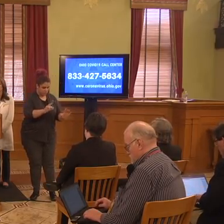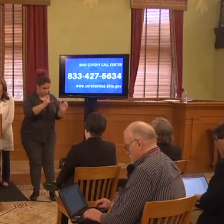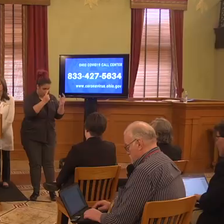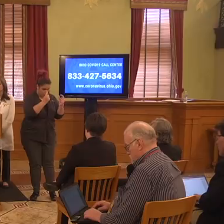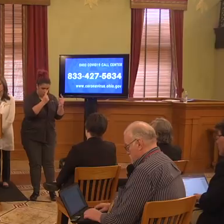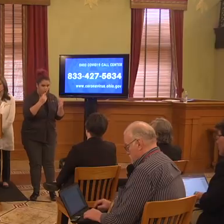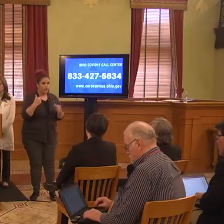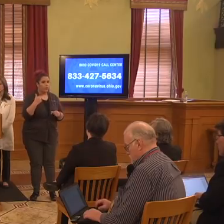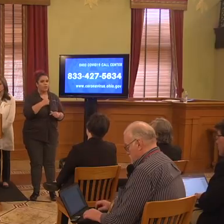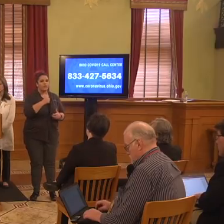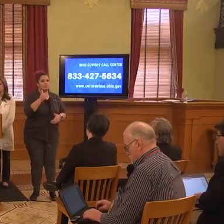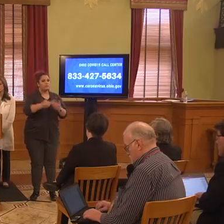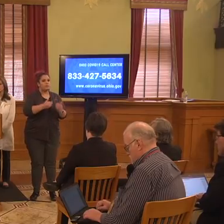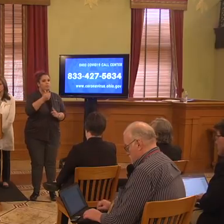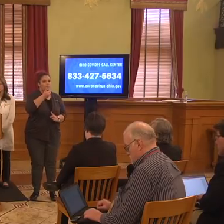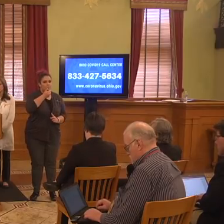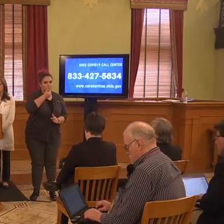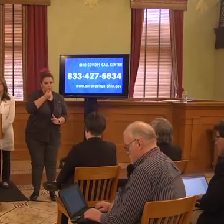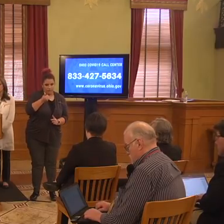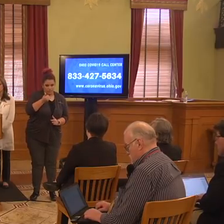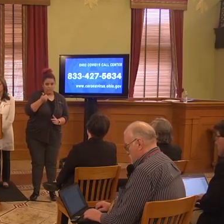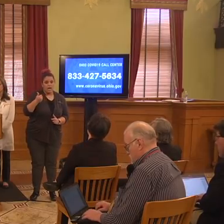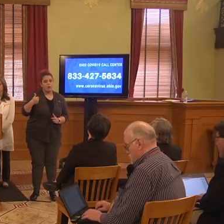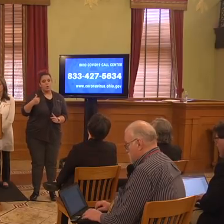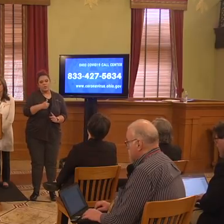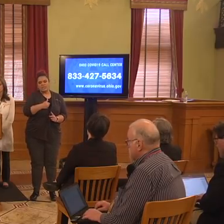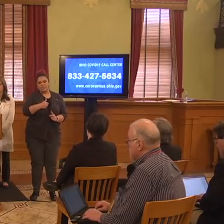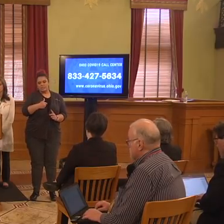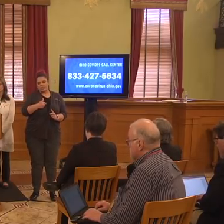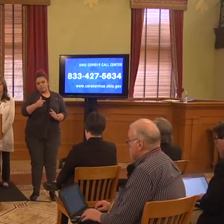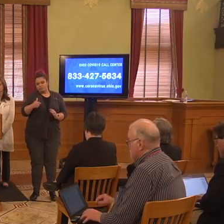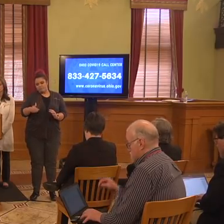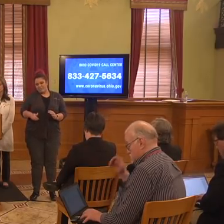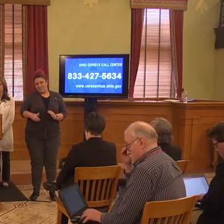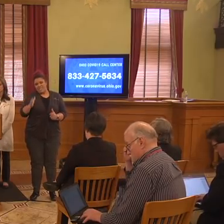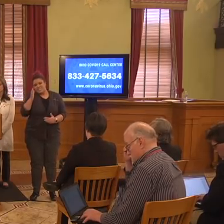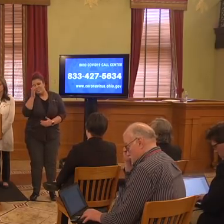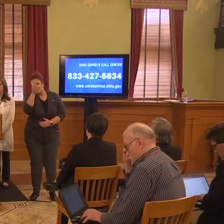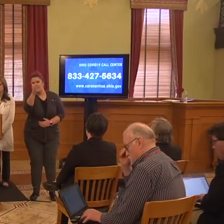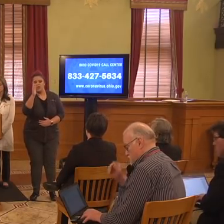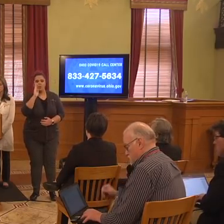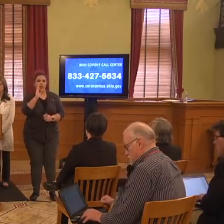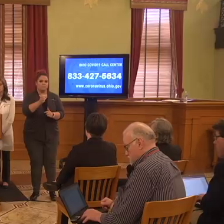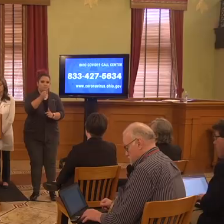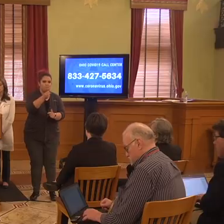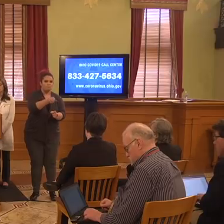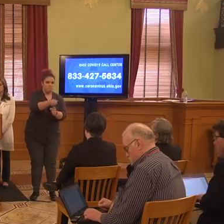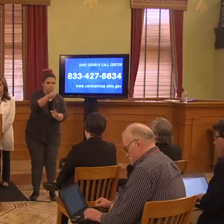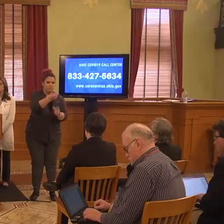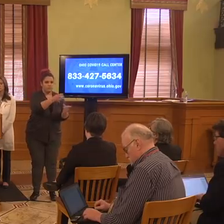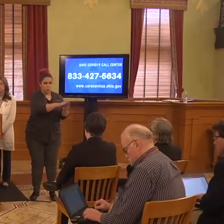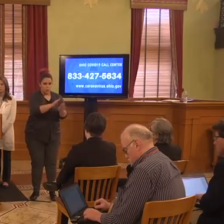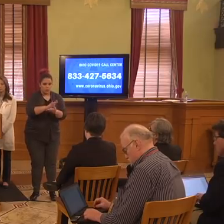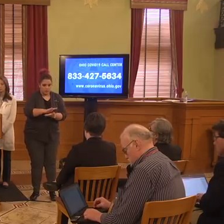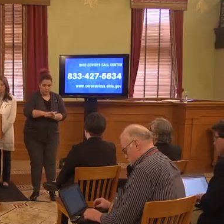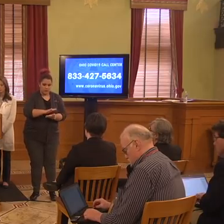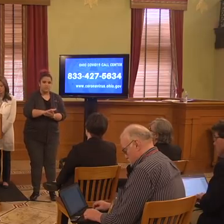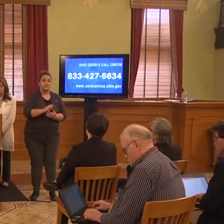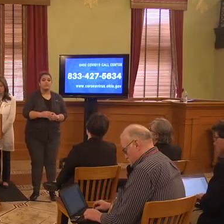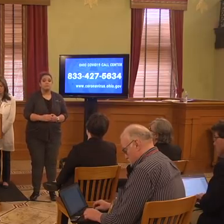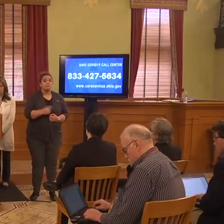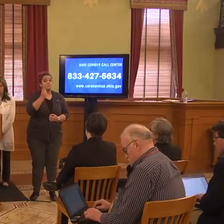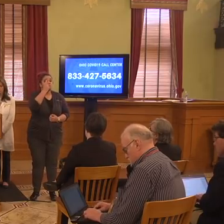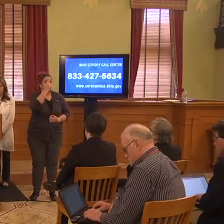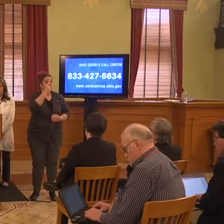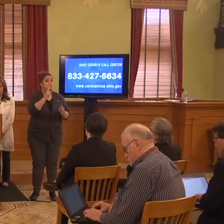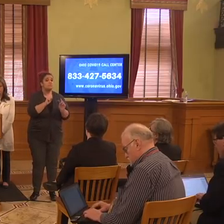We felt that this day may come. We're now there. So we've tasked, the different